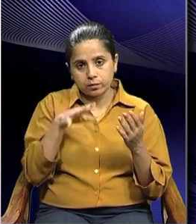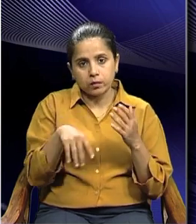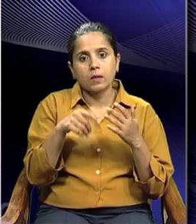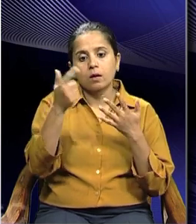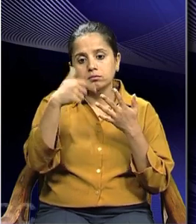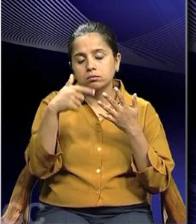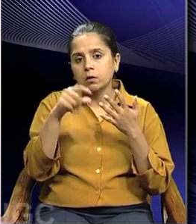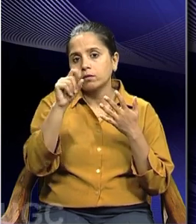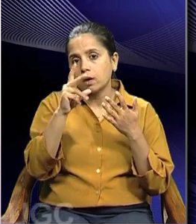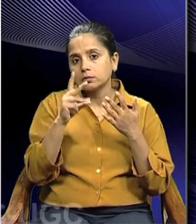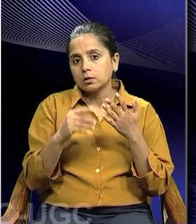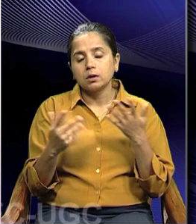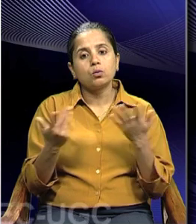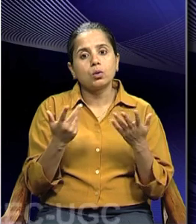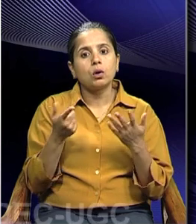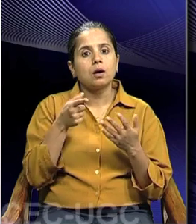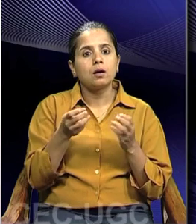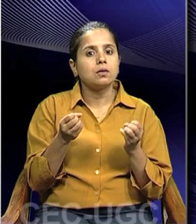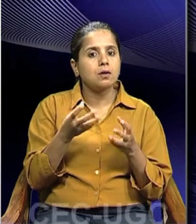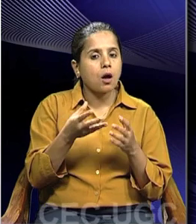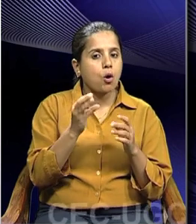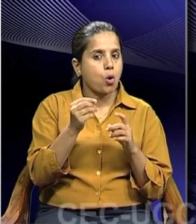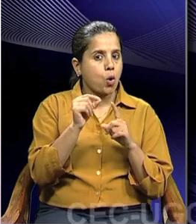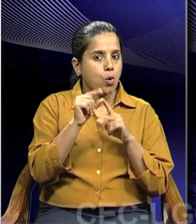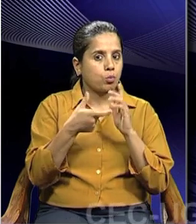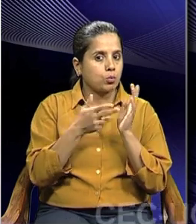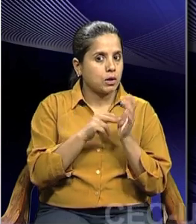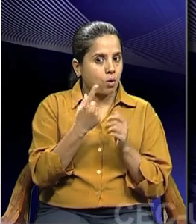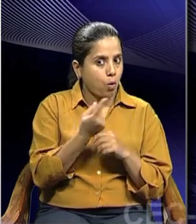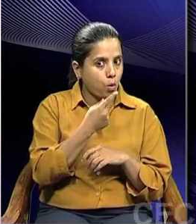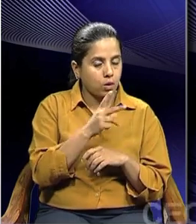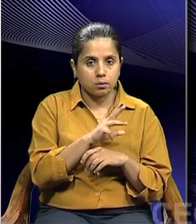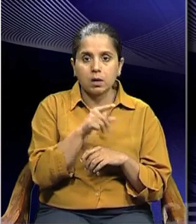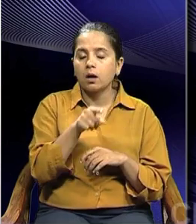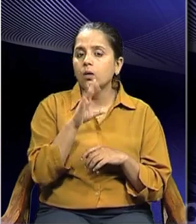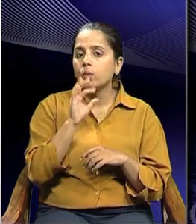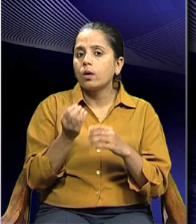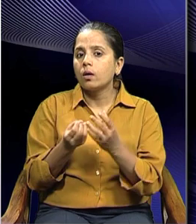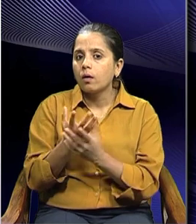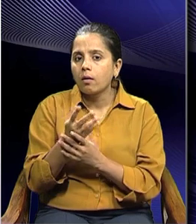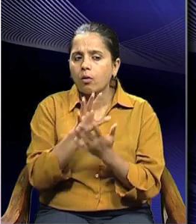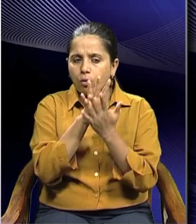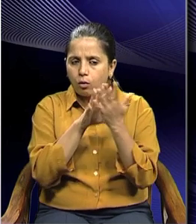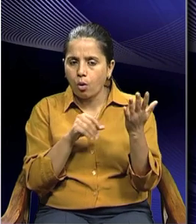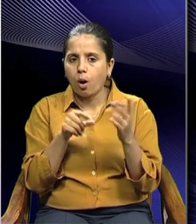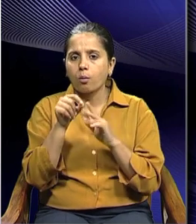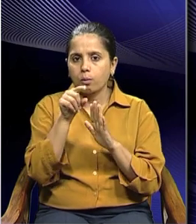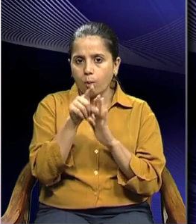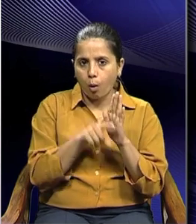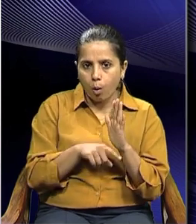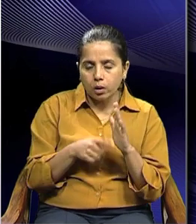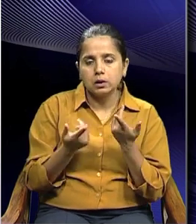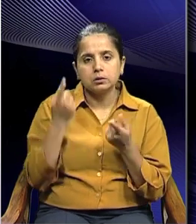first. It does not start with the operational level, it actually originates or emanates from the policy or strategy